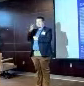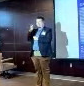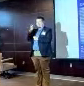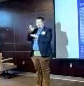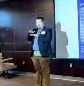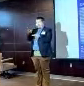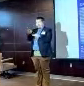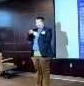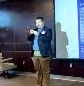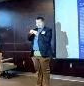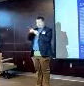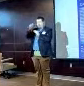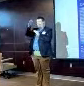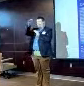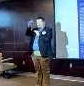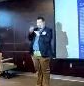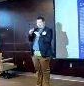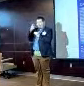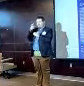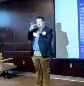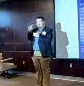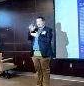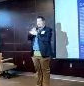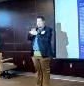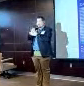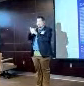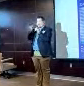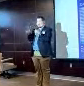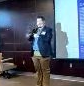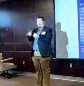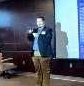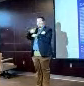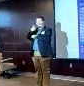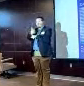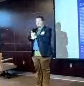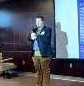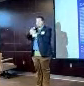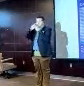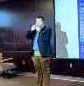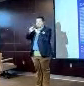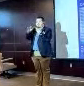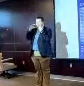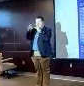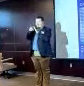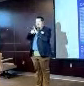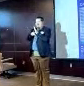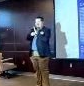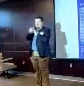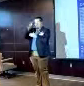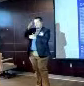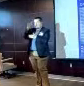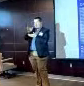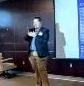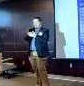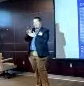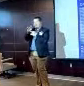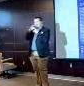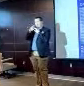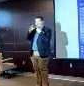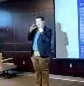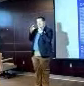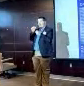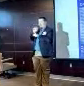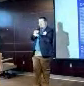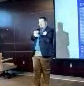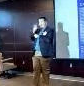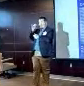pediatric cases, which we do attribute to those school systems implementing those masking policies. We know masks work, and we know that the vaccine